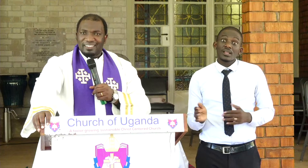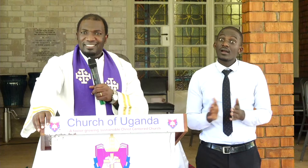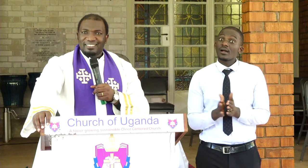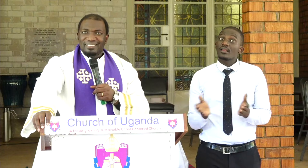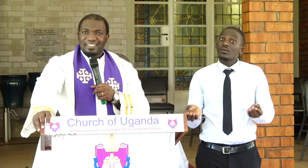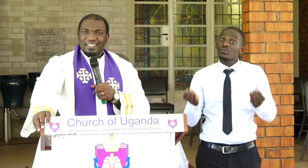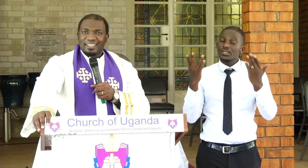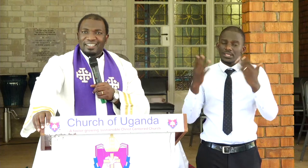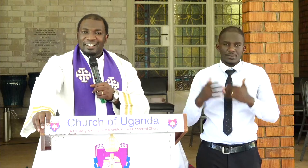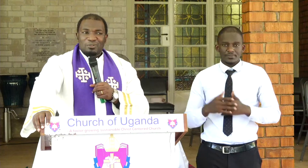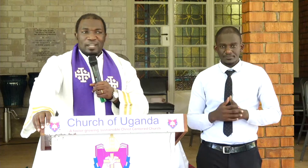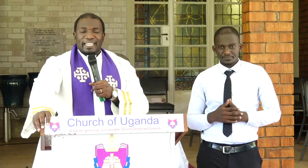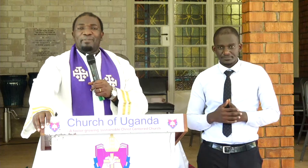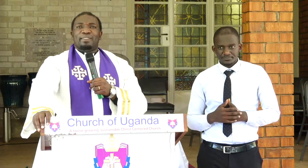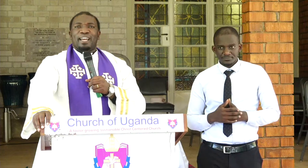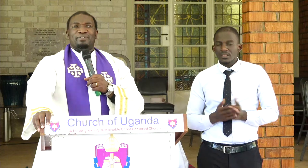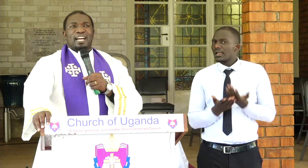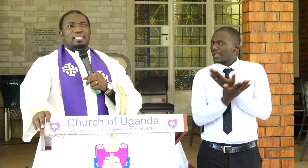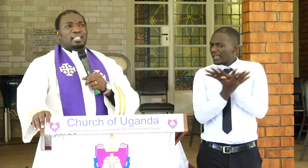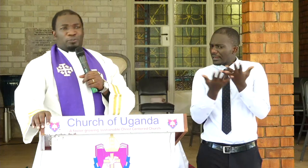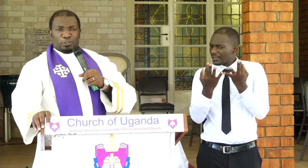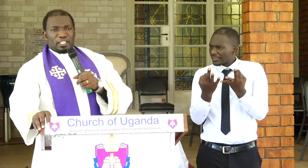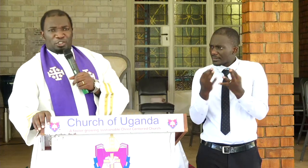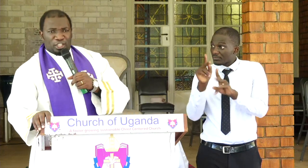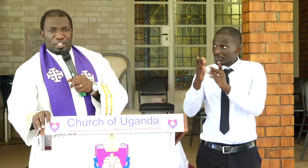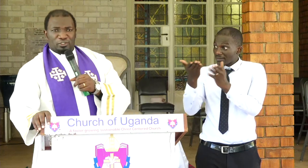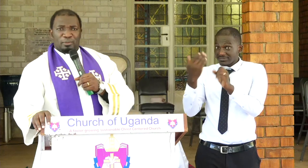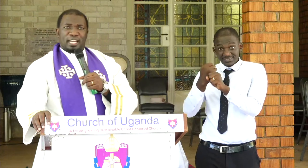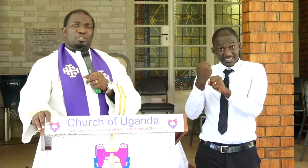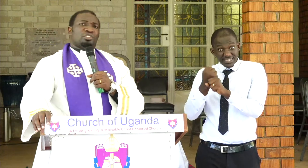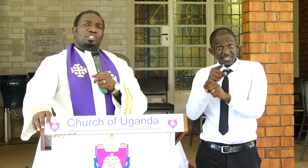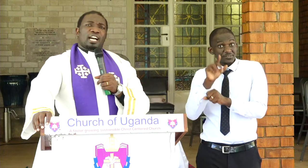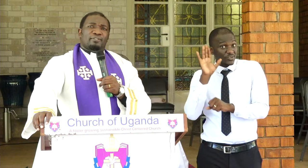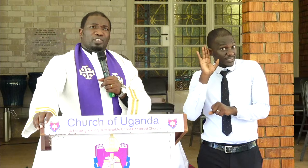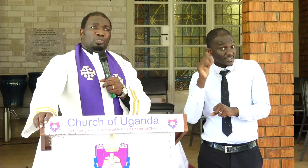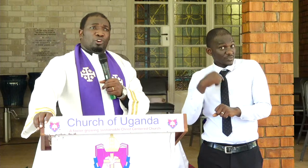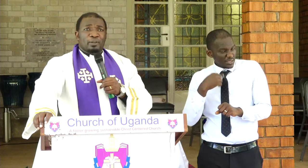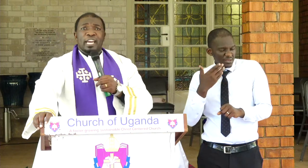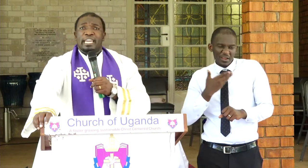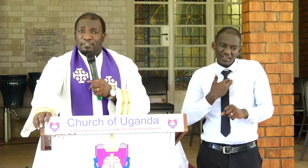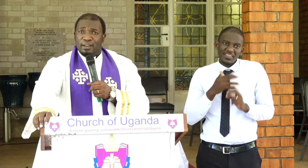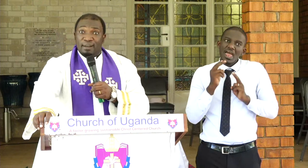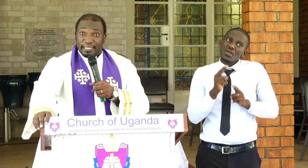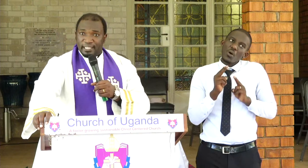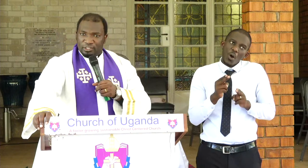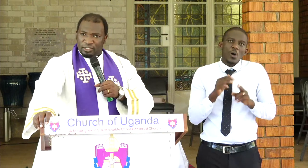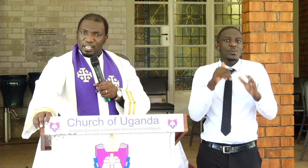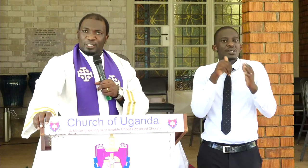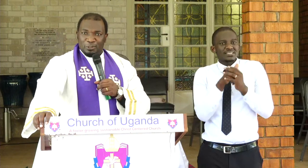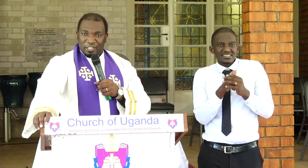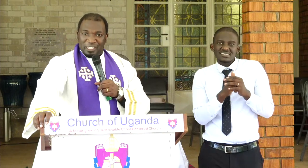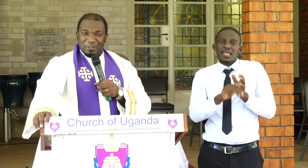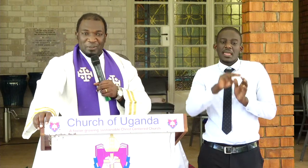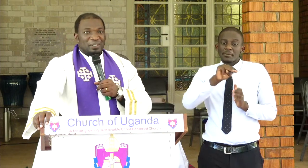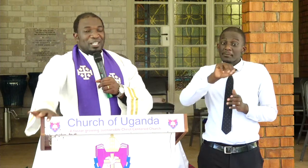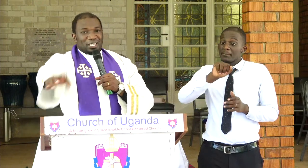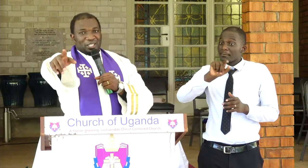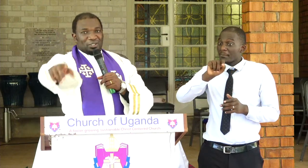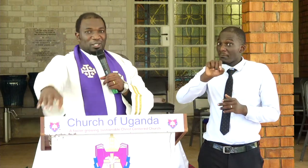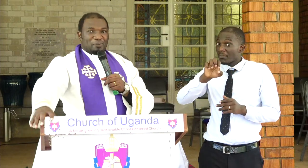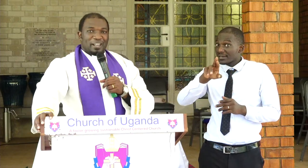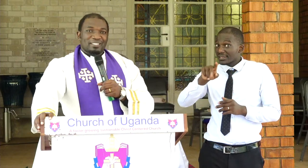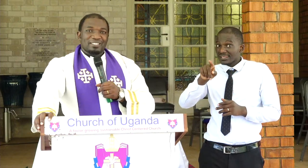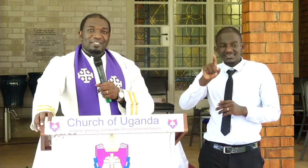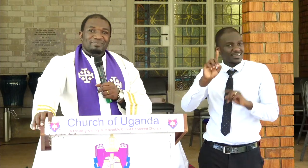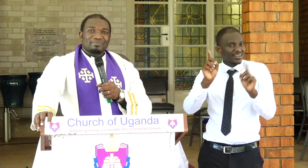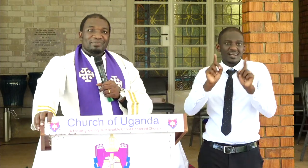Hallelujah. Whatever they have done, if you're listening to me and you still have this hope in the matters to redeem you, you